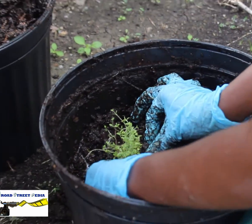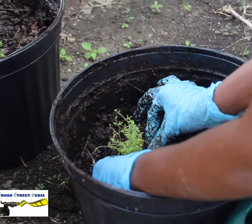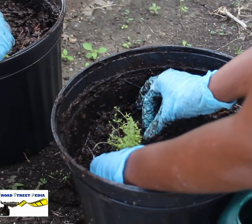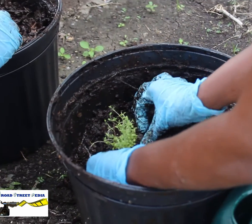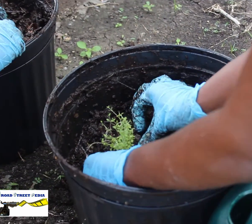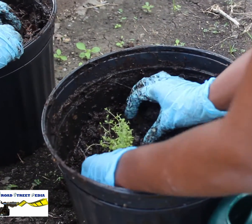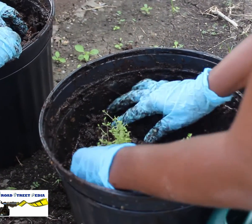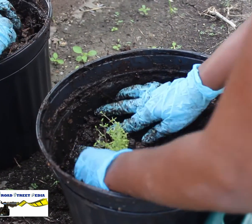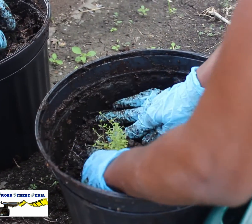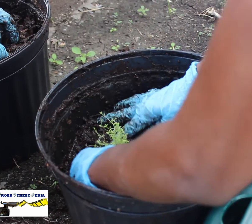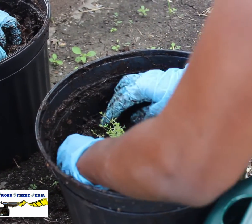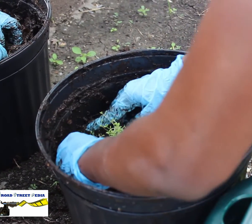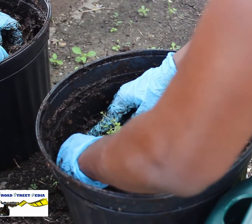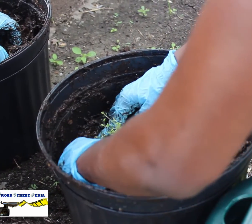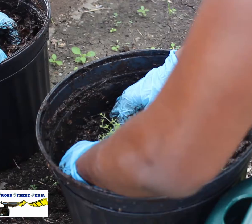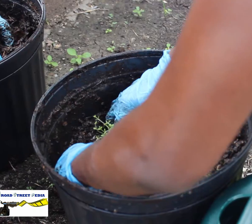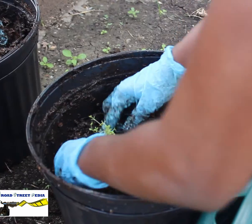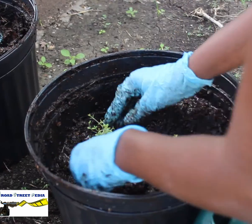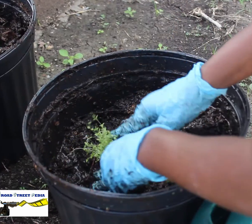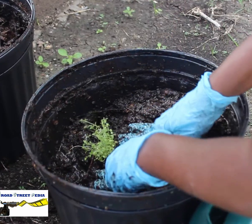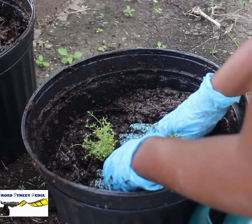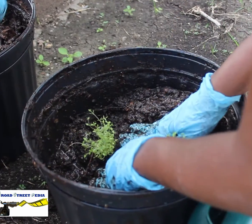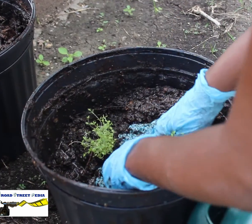No, line up.